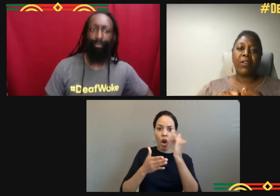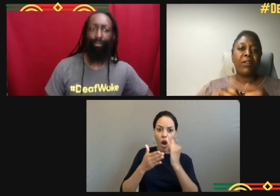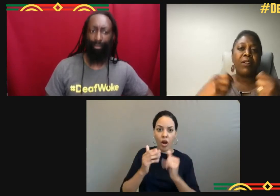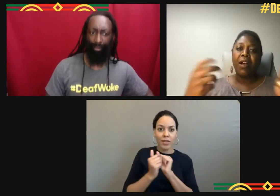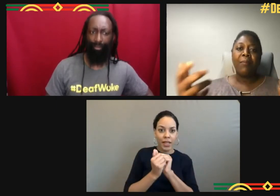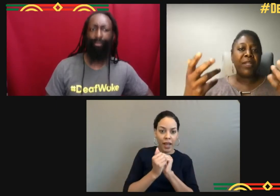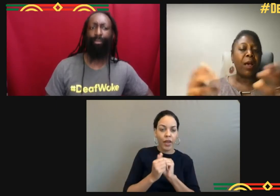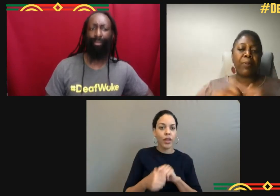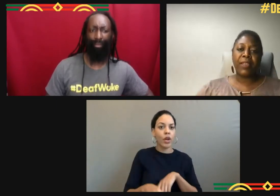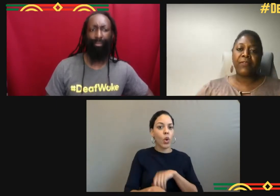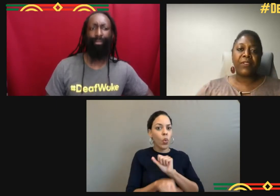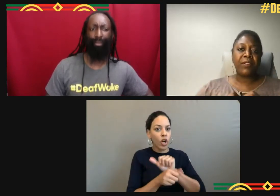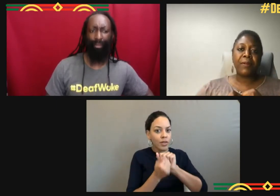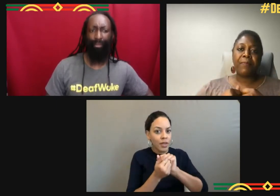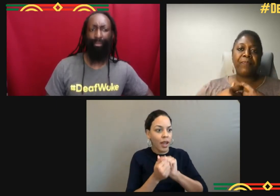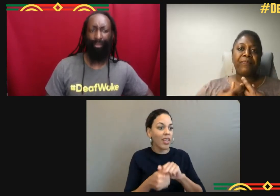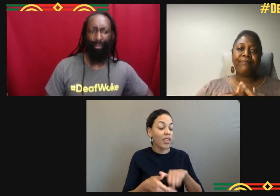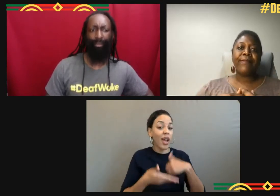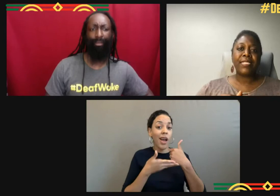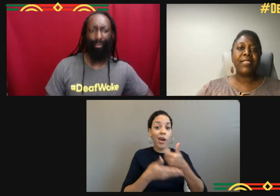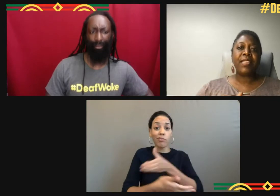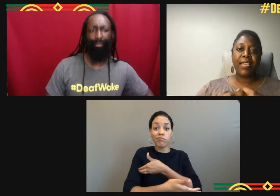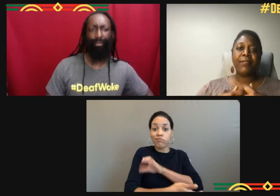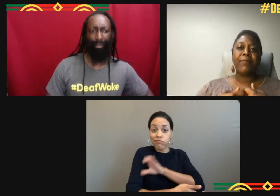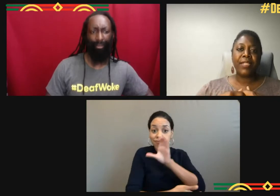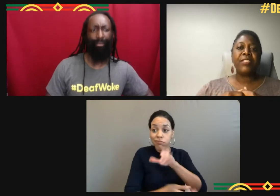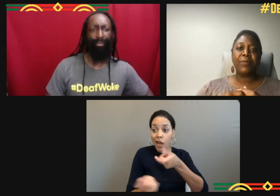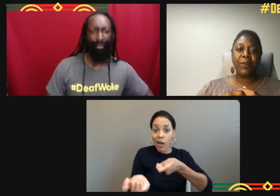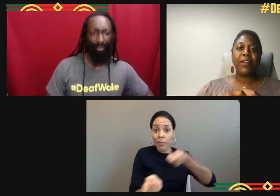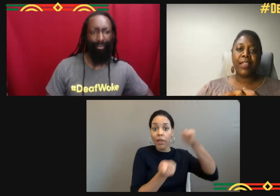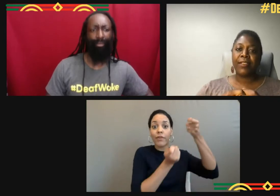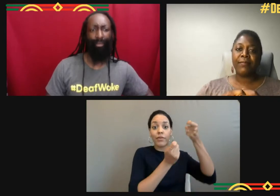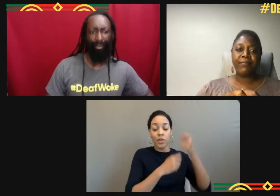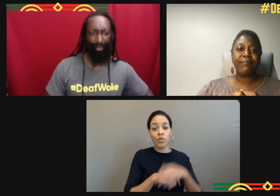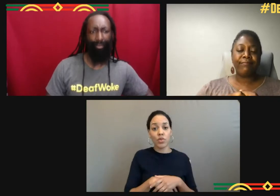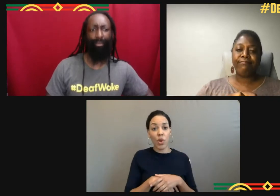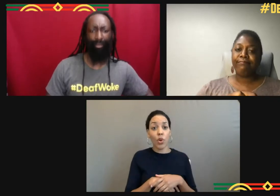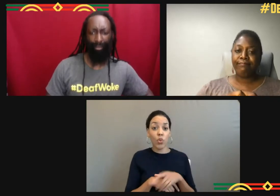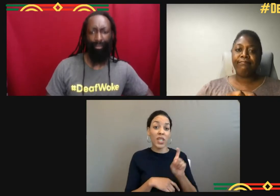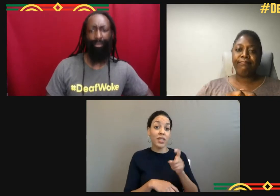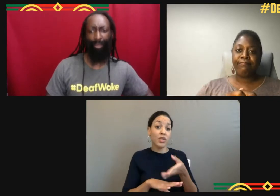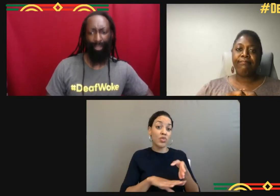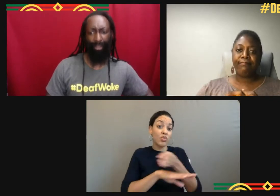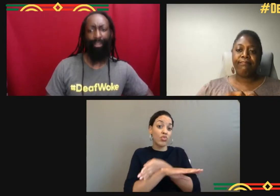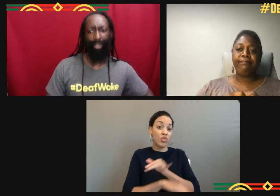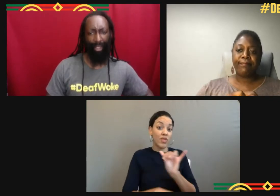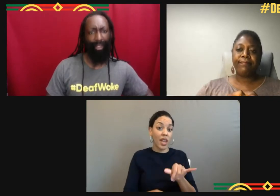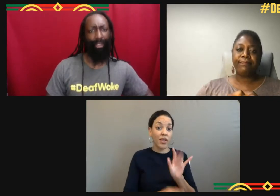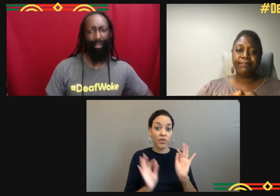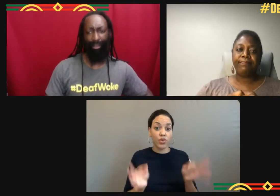empower and uplift. It's a thing. We need to work on it.